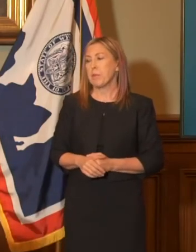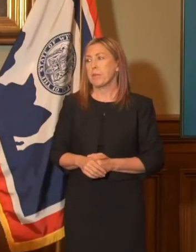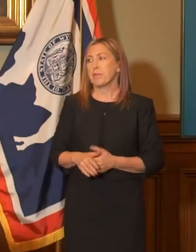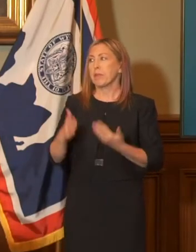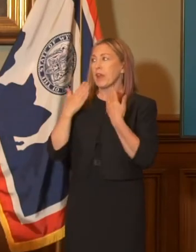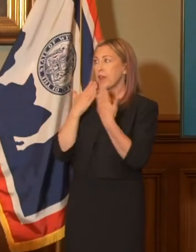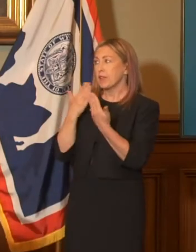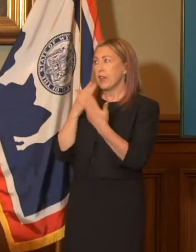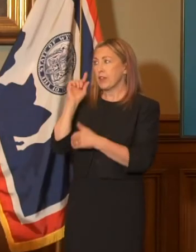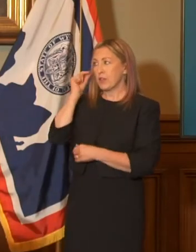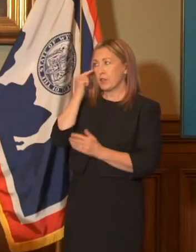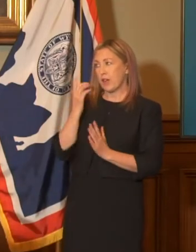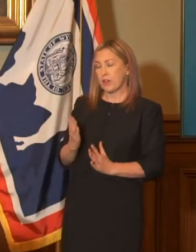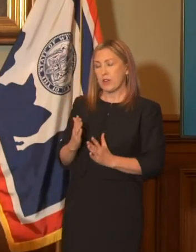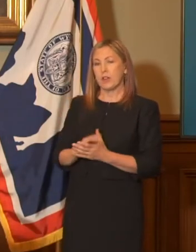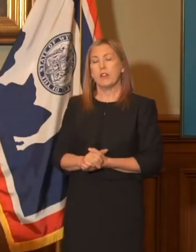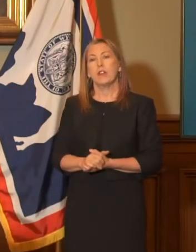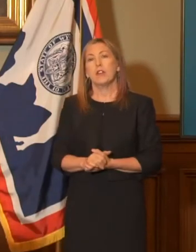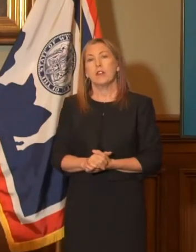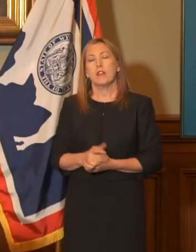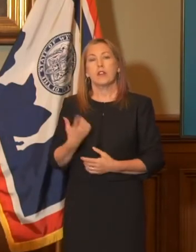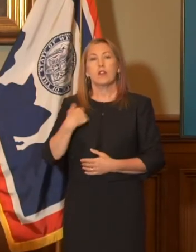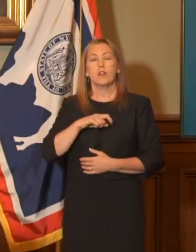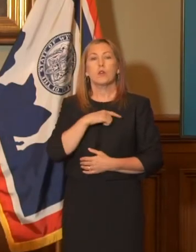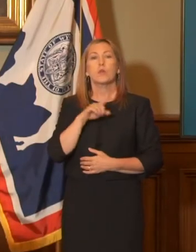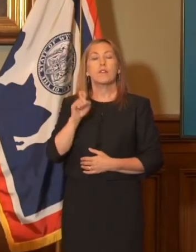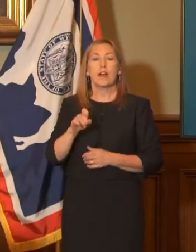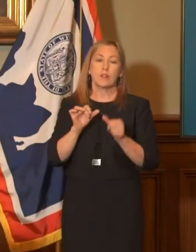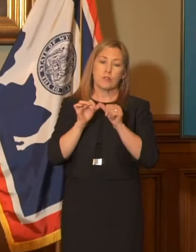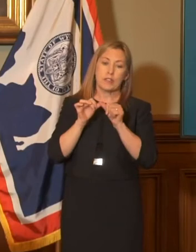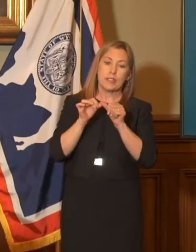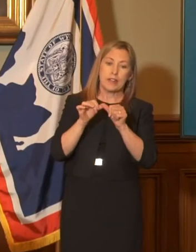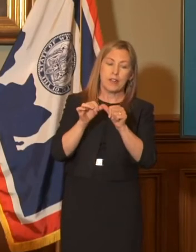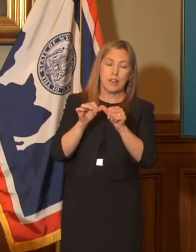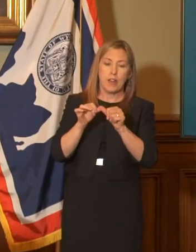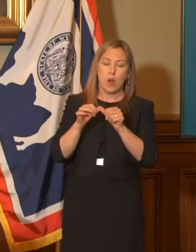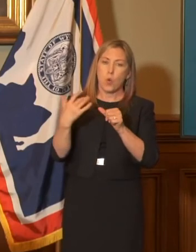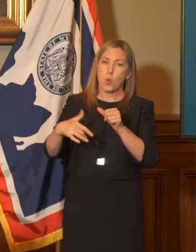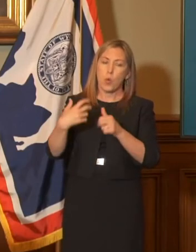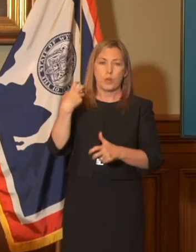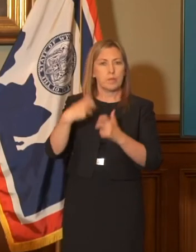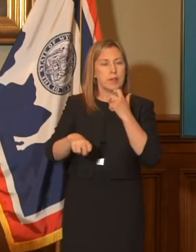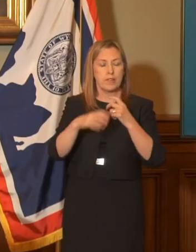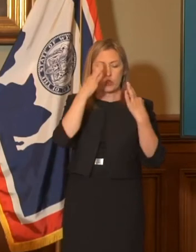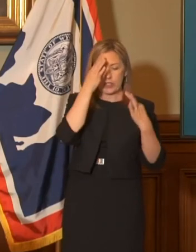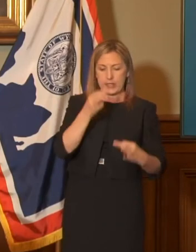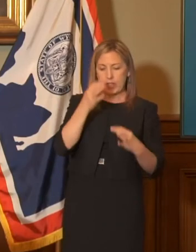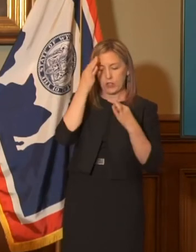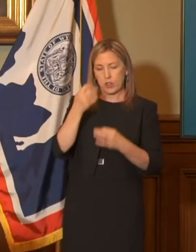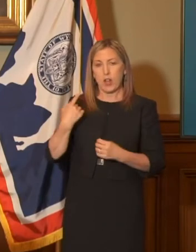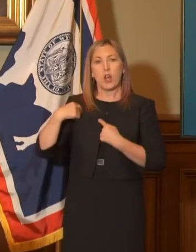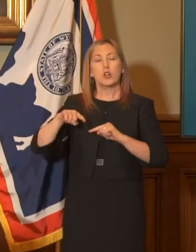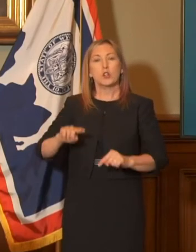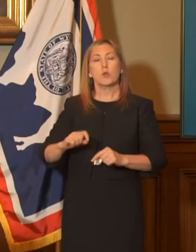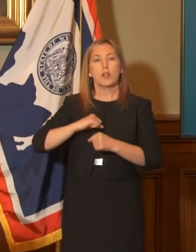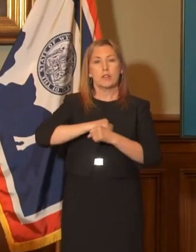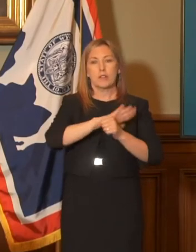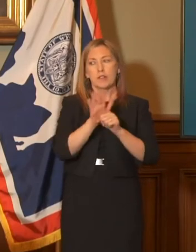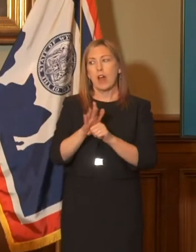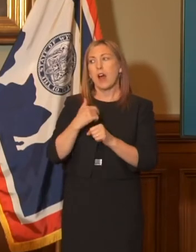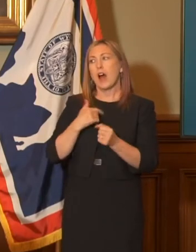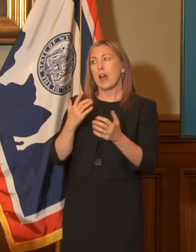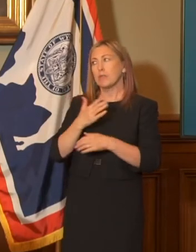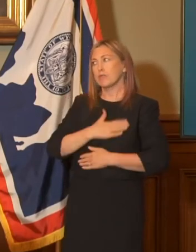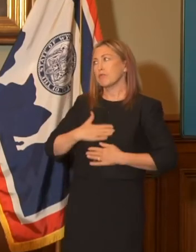Thank you, Governor Gordon. We've had to make and will continue to have to make some difficult decisions during this outbreak, and I want you to know I very much